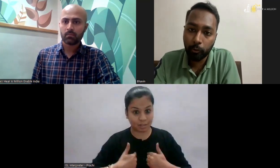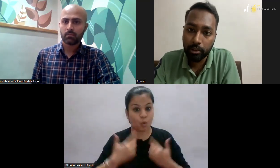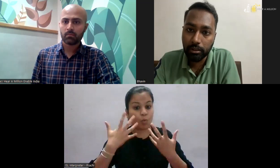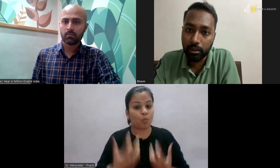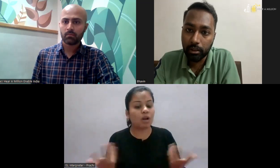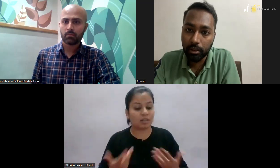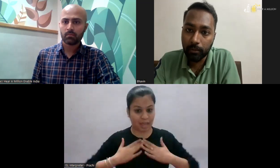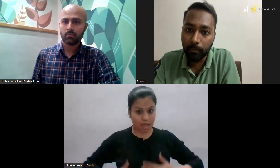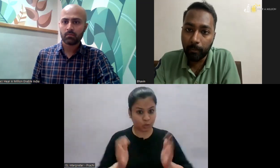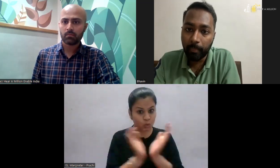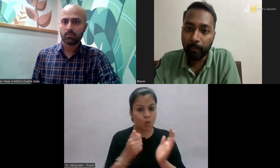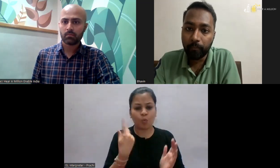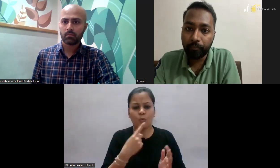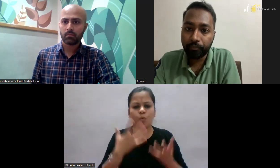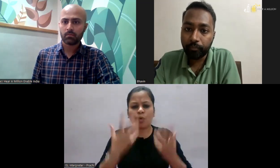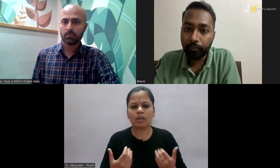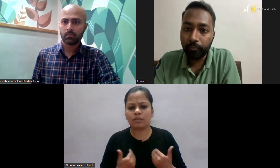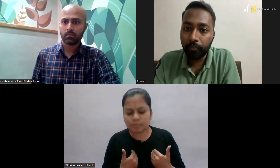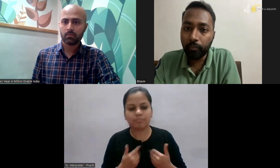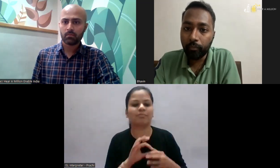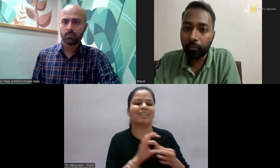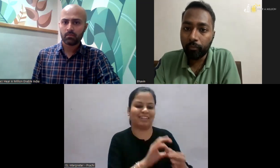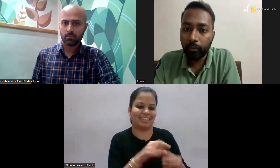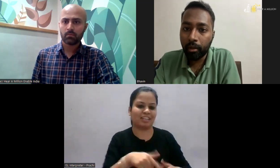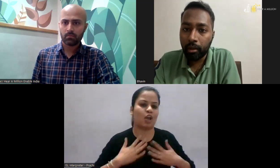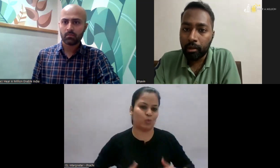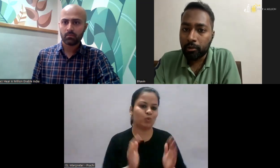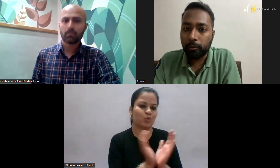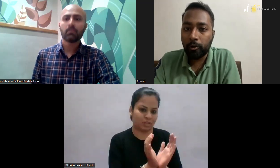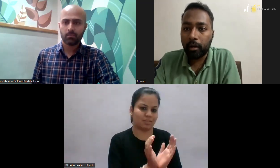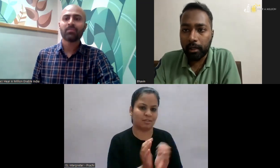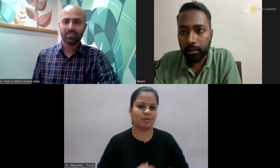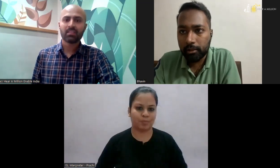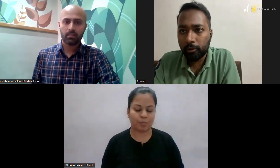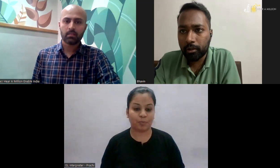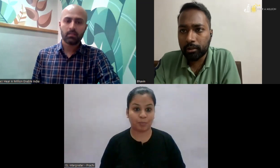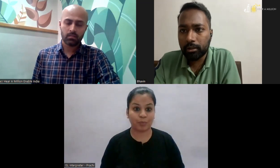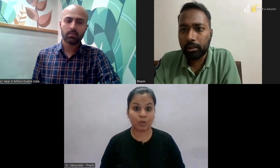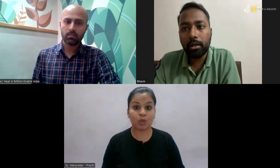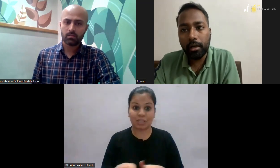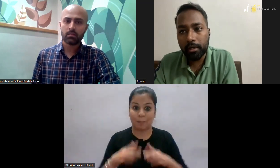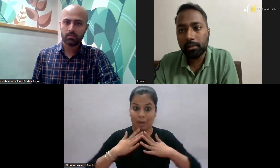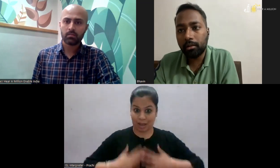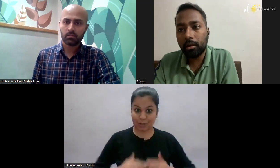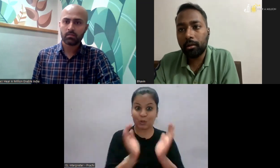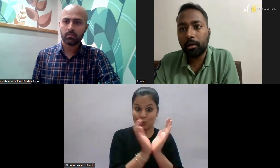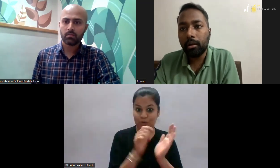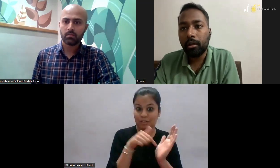health insurance. So health insurance